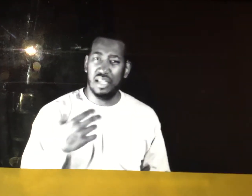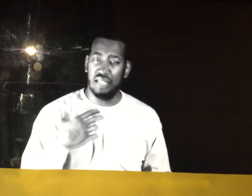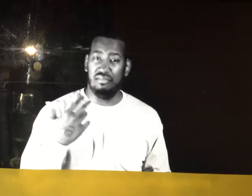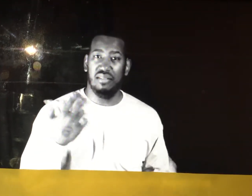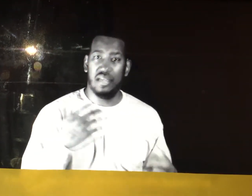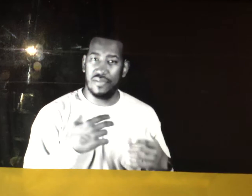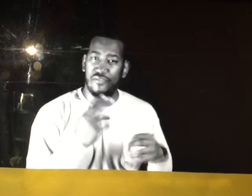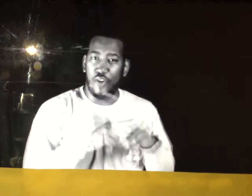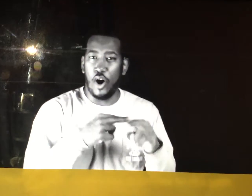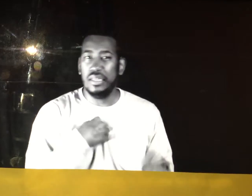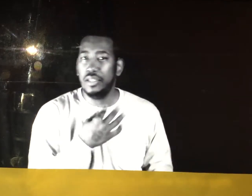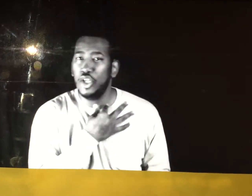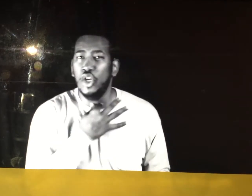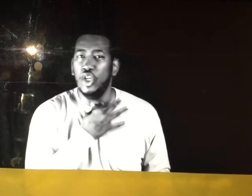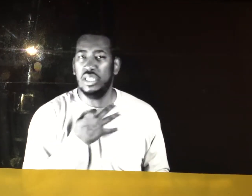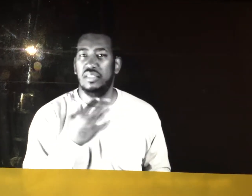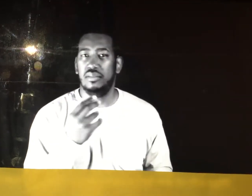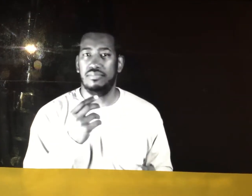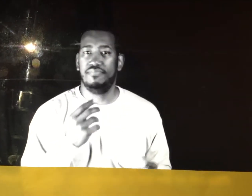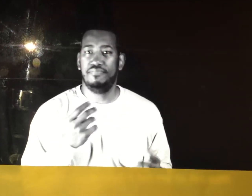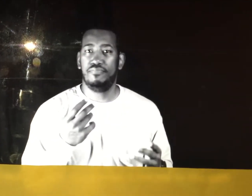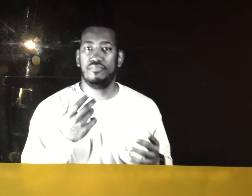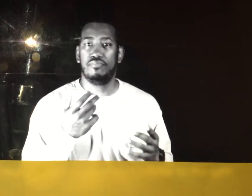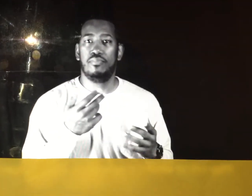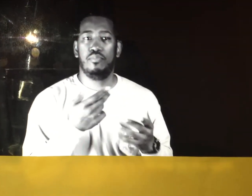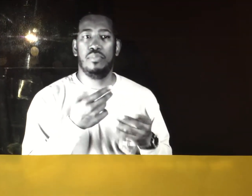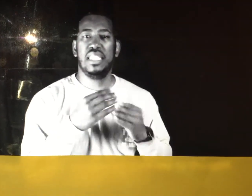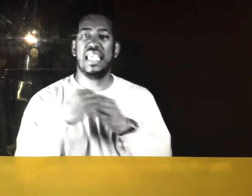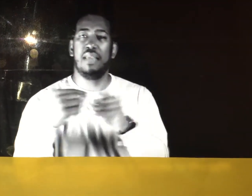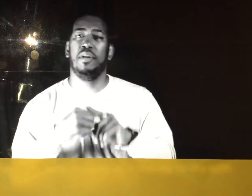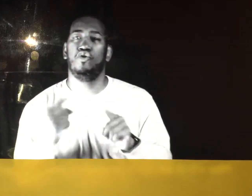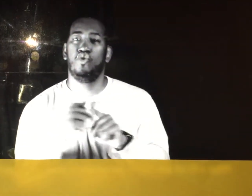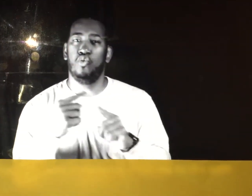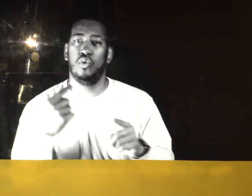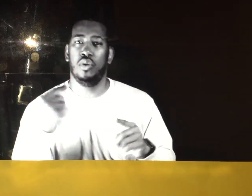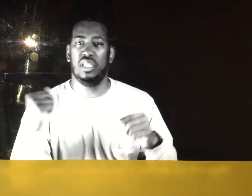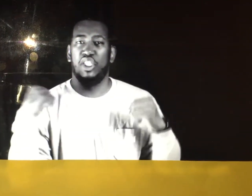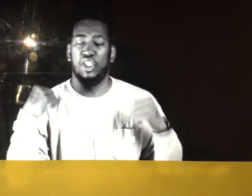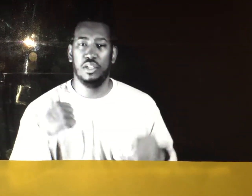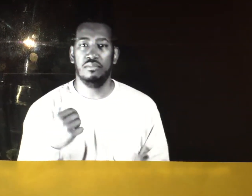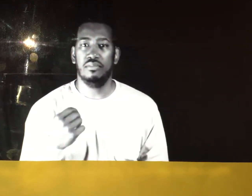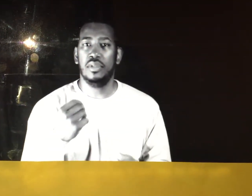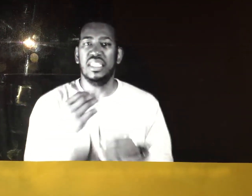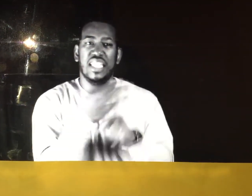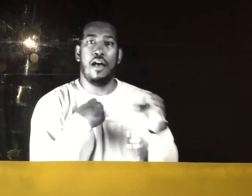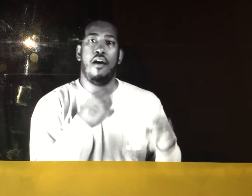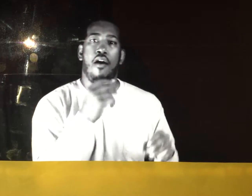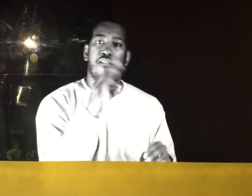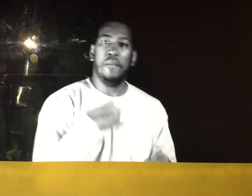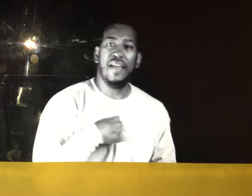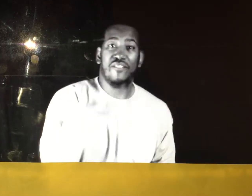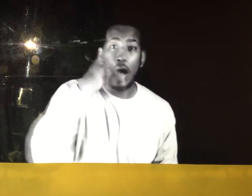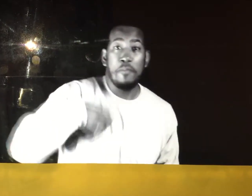I noticed that some kids were playing basketball. So of course I was curious, and so I went into the